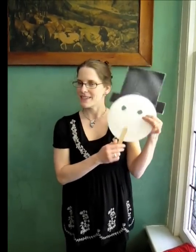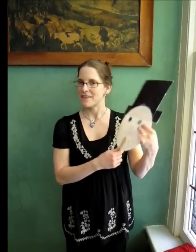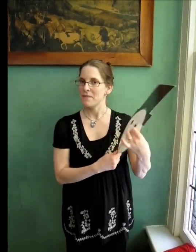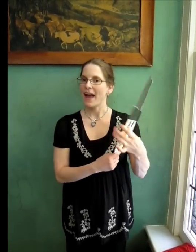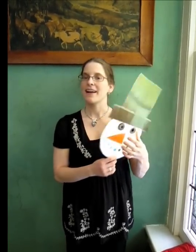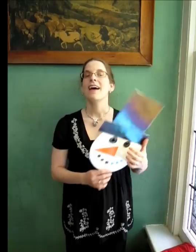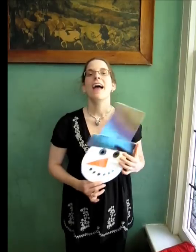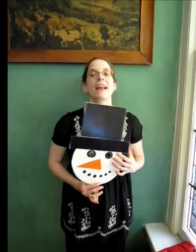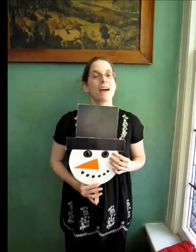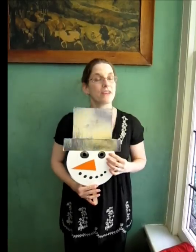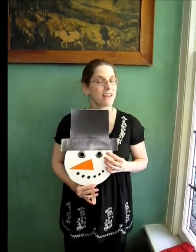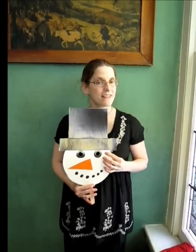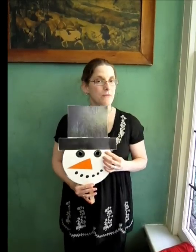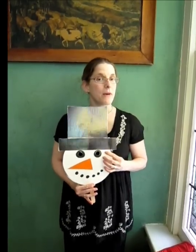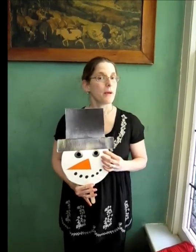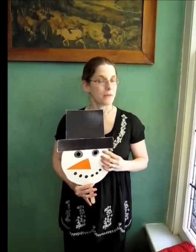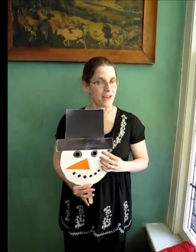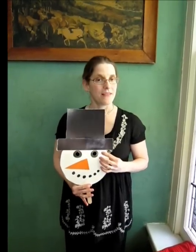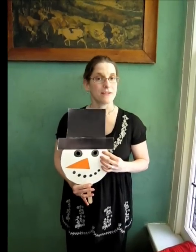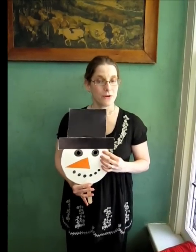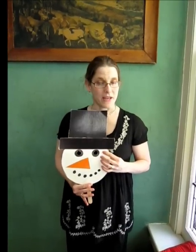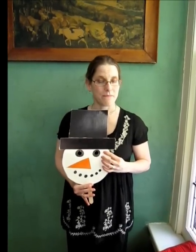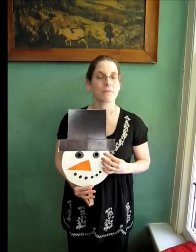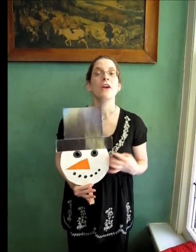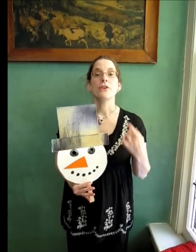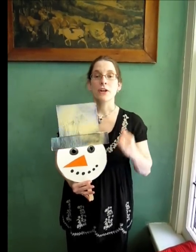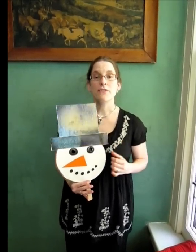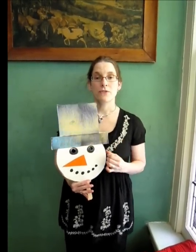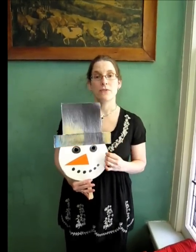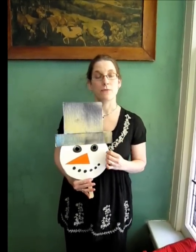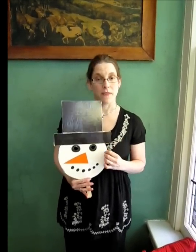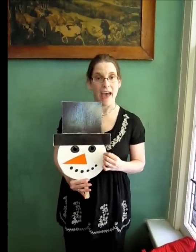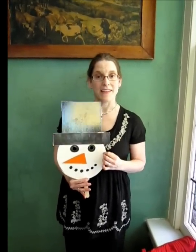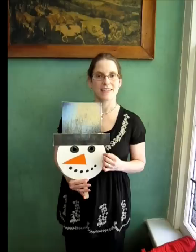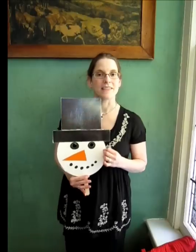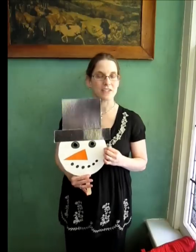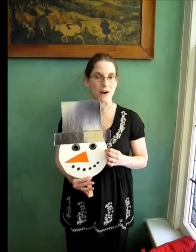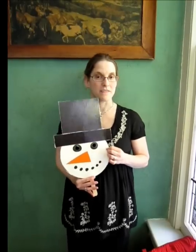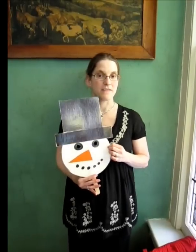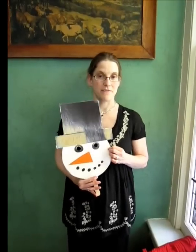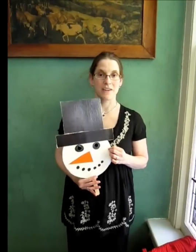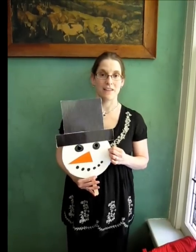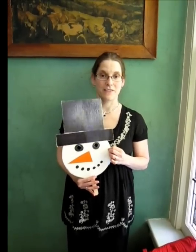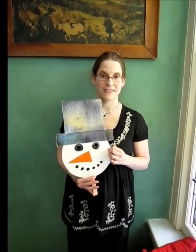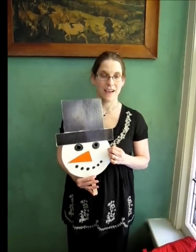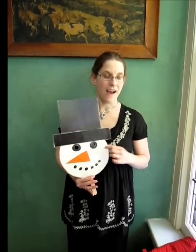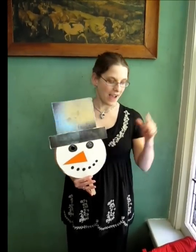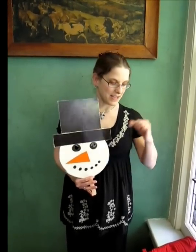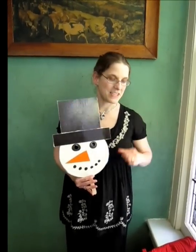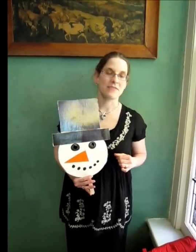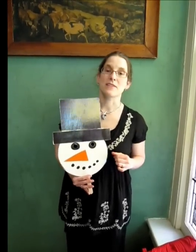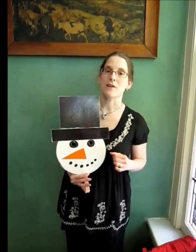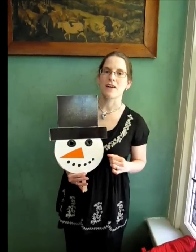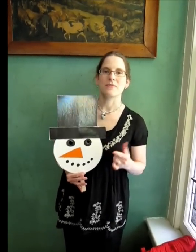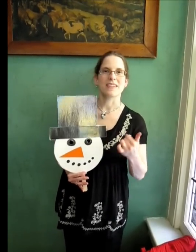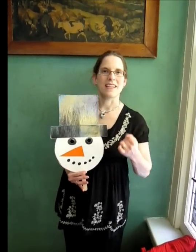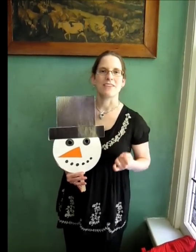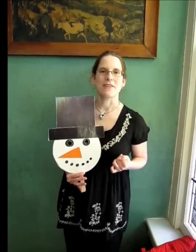on the back. And then have the kids come up and play the snowman. You can also do this with hats and scarves of different colors. I like to use the scarves because then you can